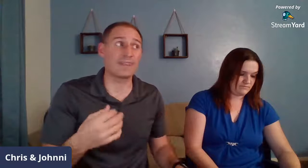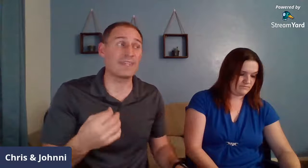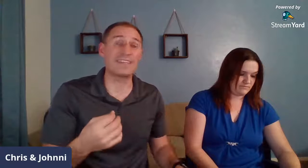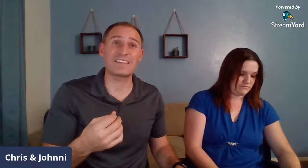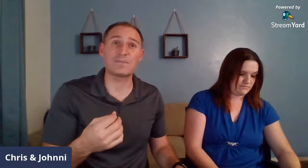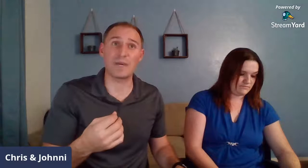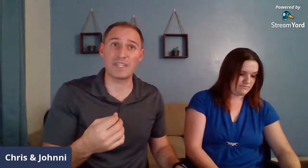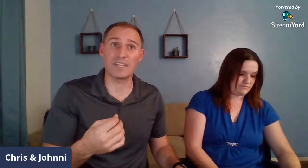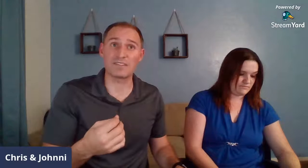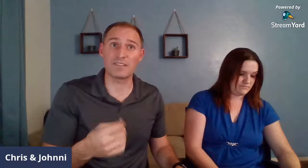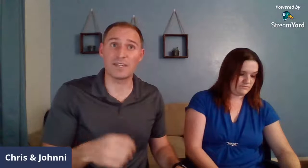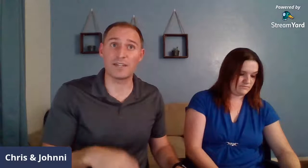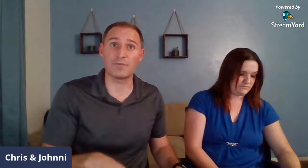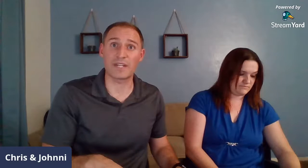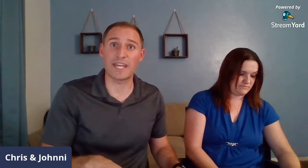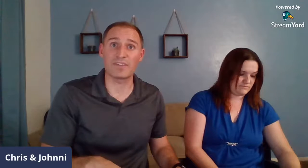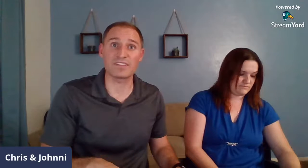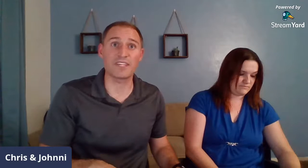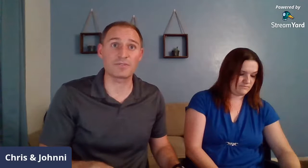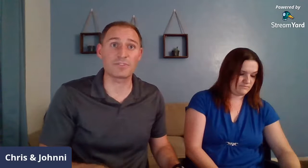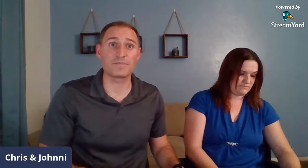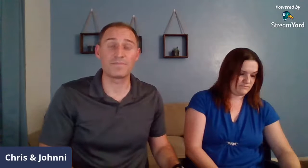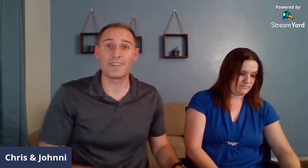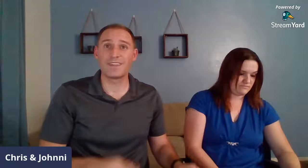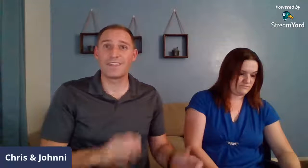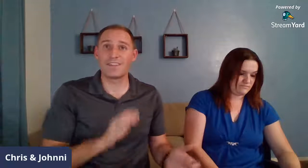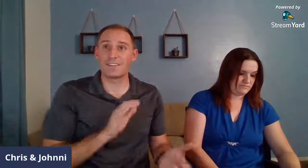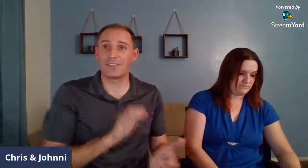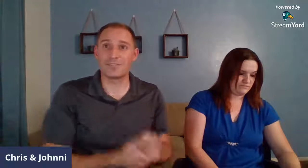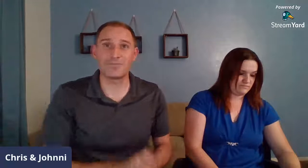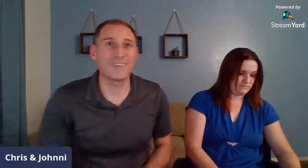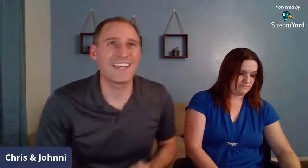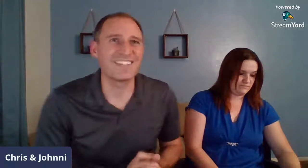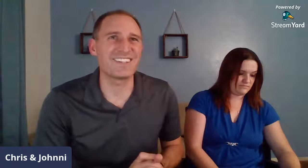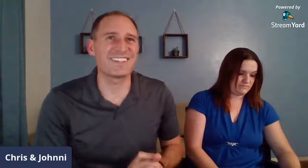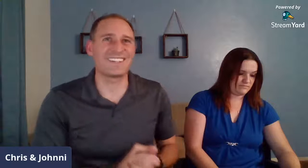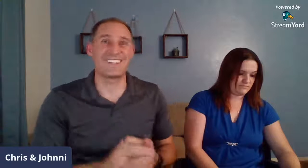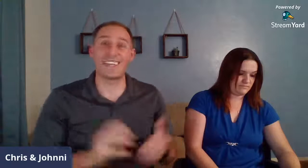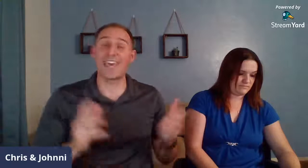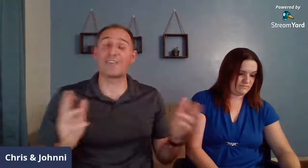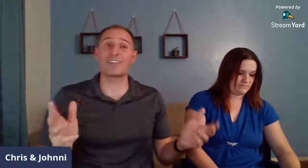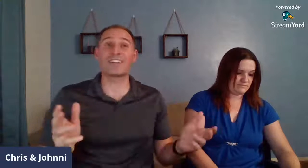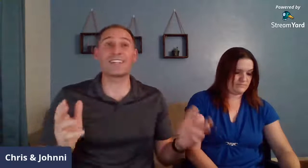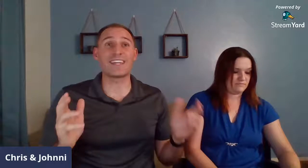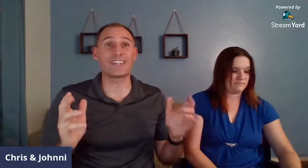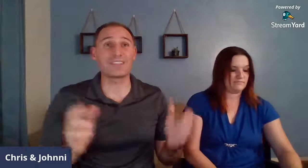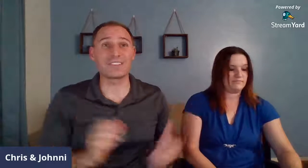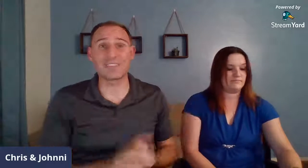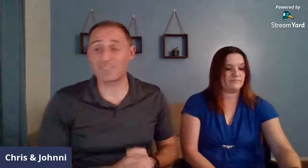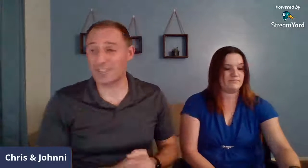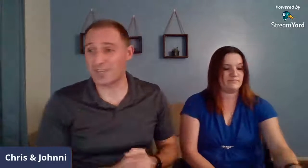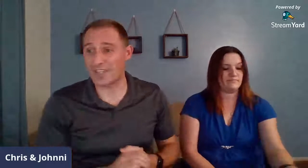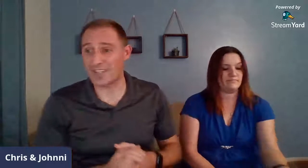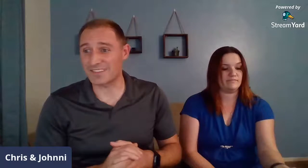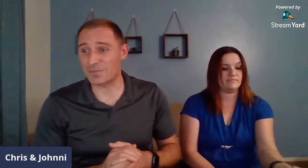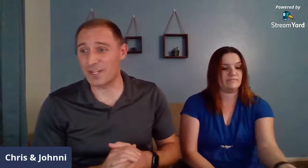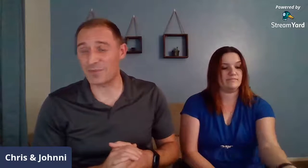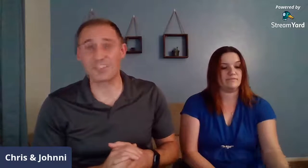think next Monday is when I have it scheduled. So have a good night. I know it's late for some of you guys. It's probably